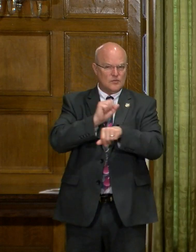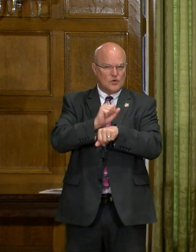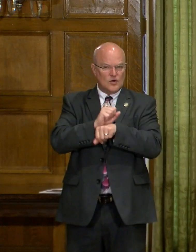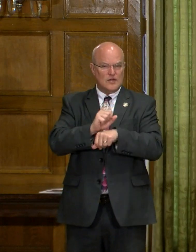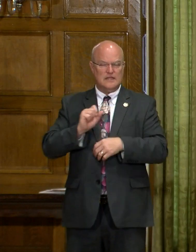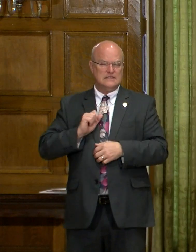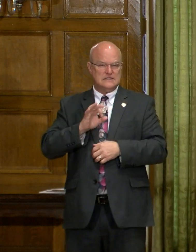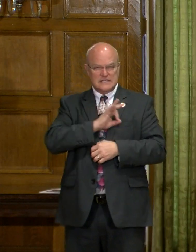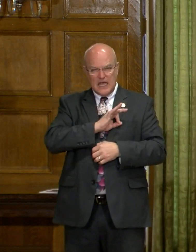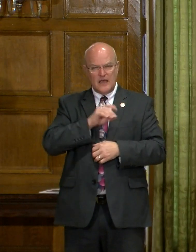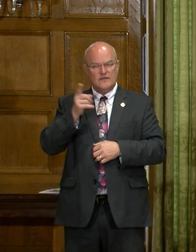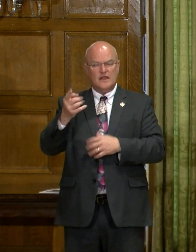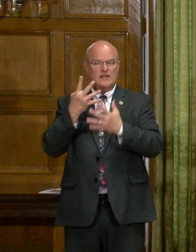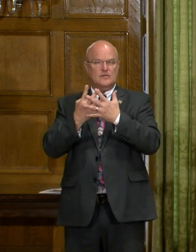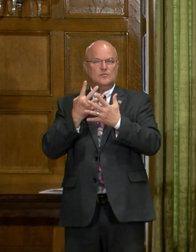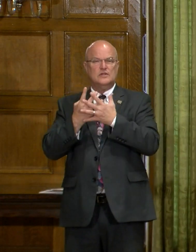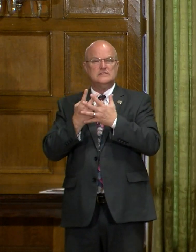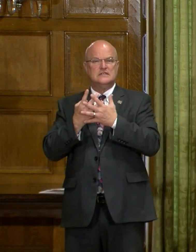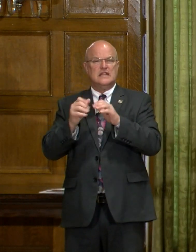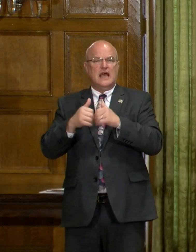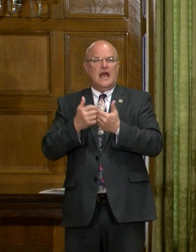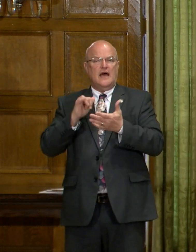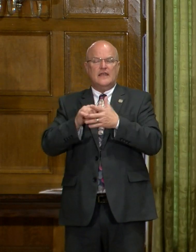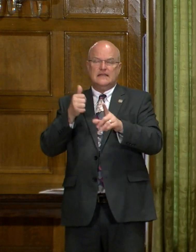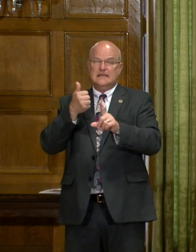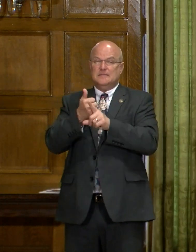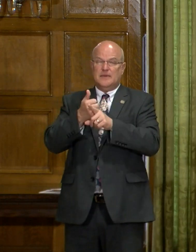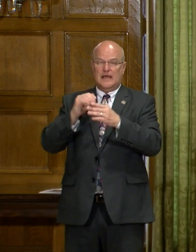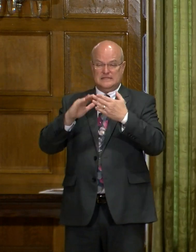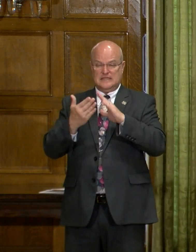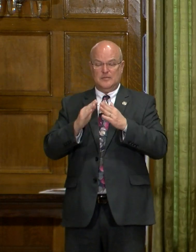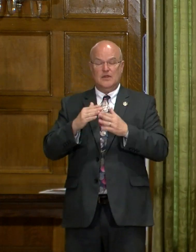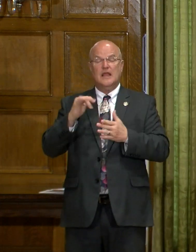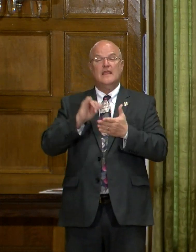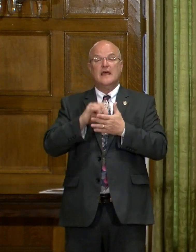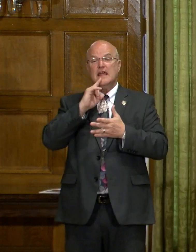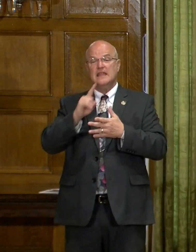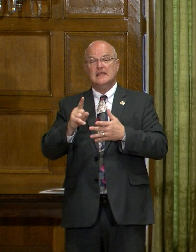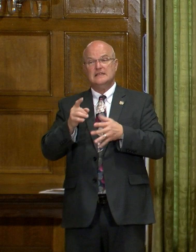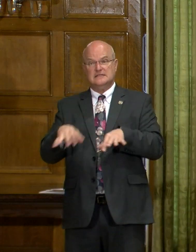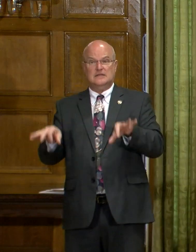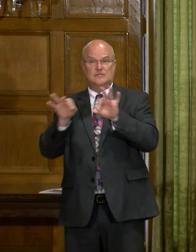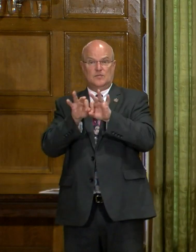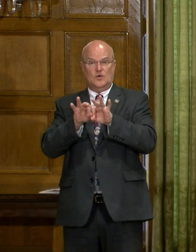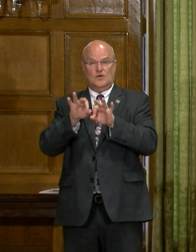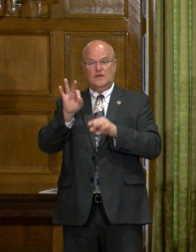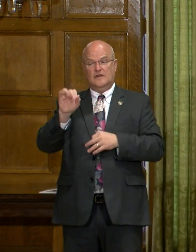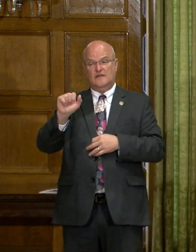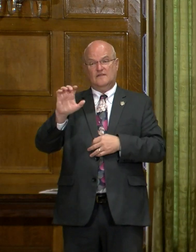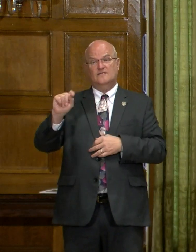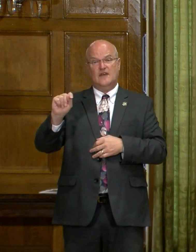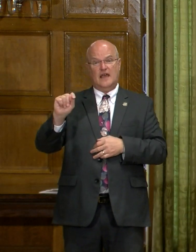staff at the prison facility, and how that impacts the community. I think that is a very relevant fact.